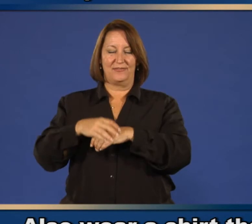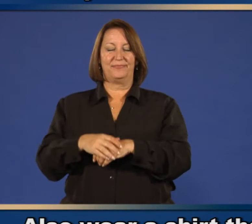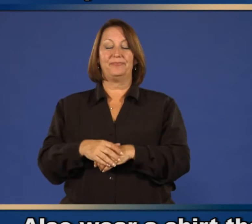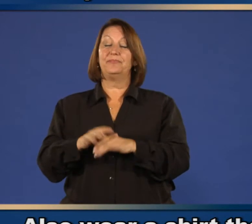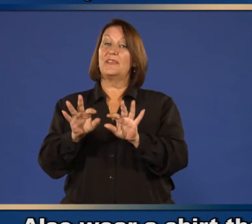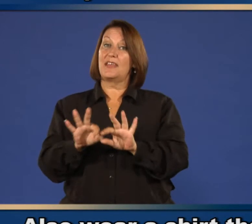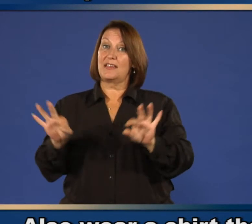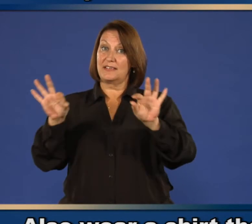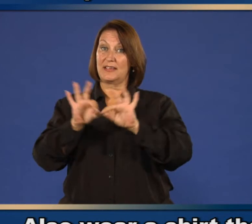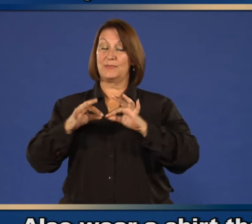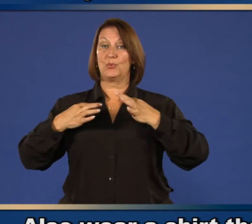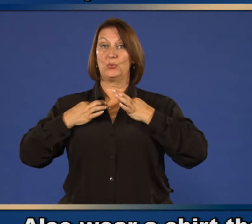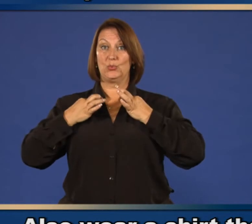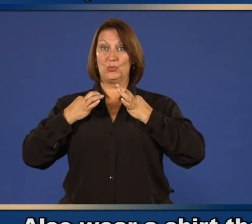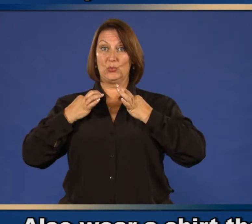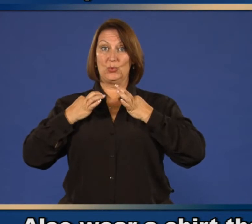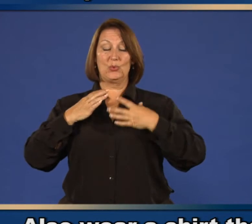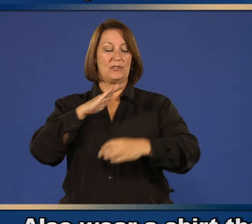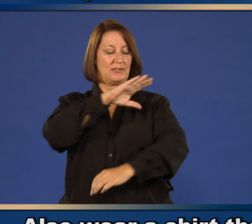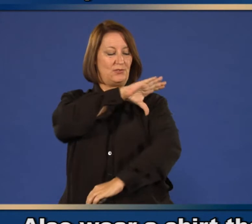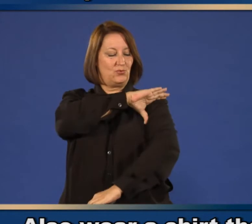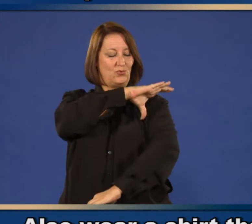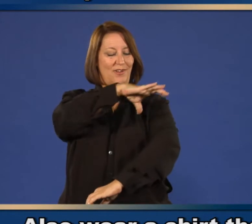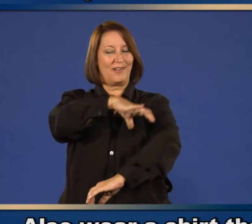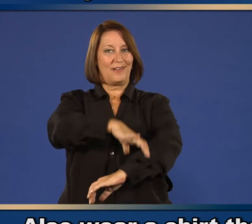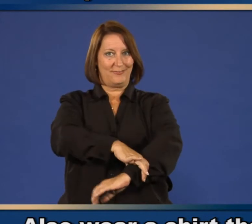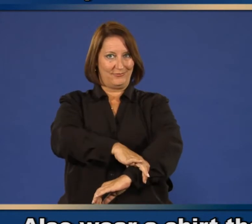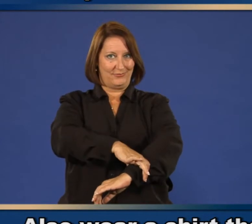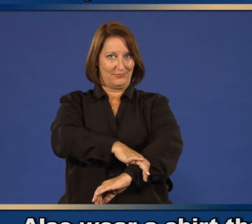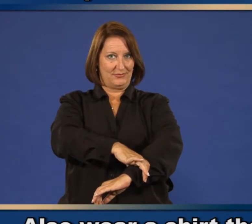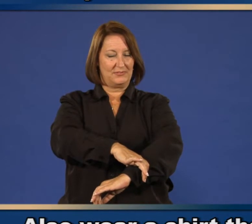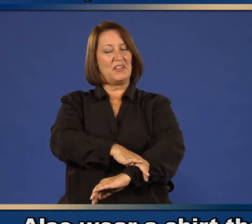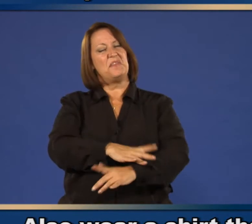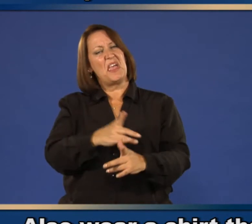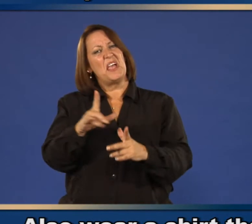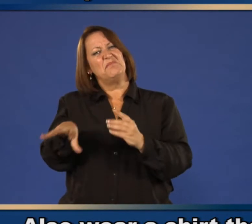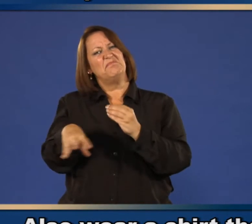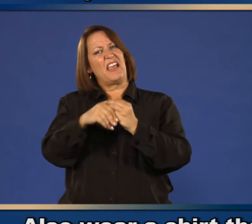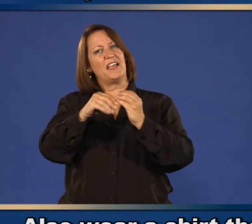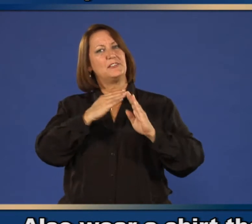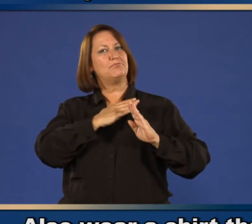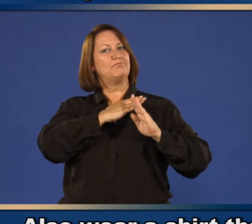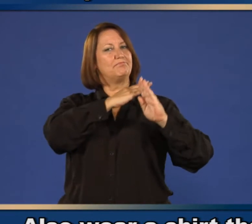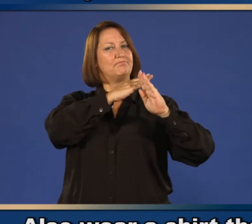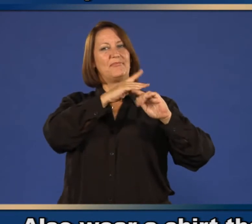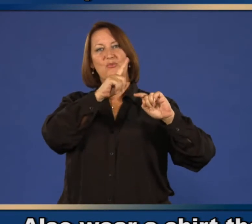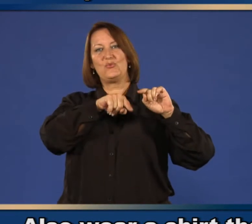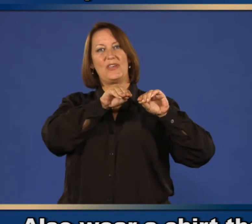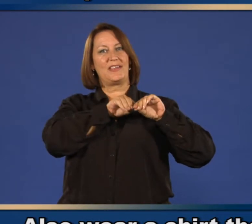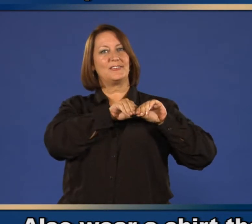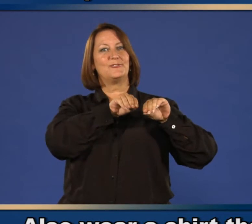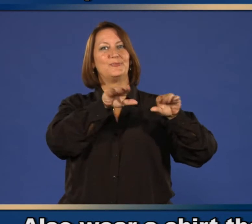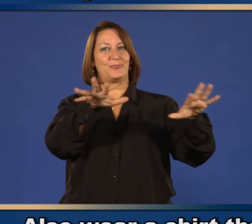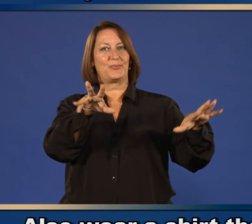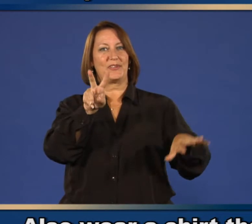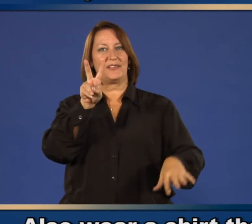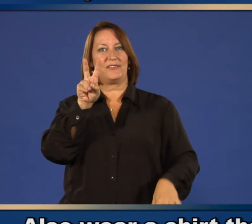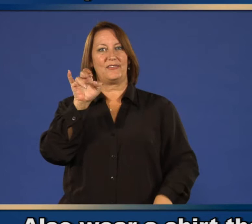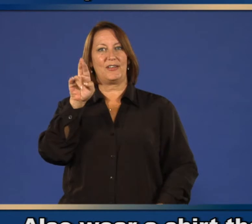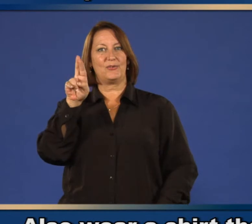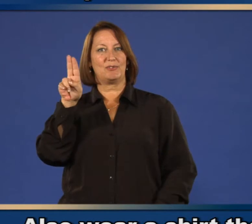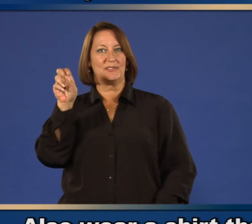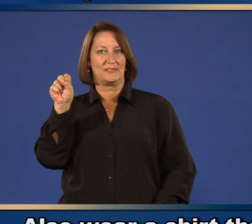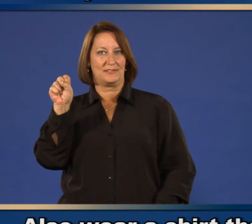Also wear a shirt that covers the vaccination site as an additional barrier to spread of vaccinia.